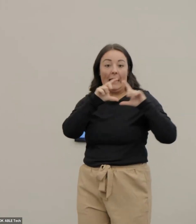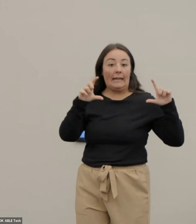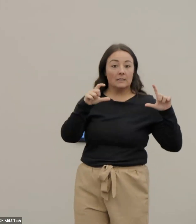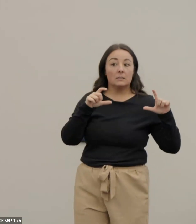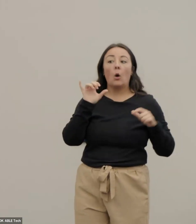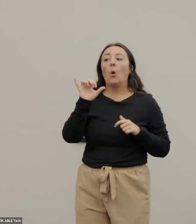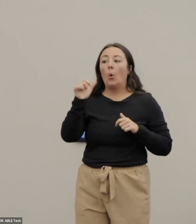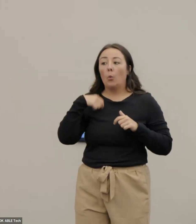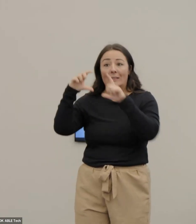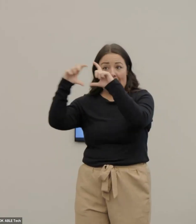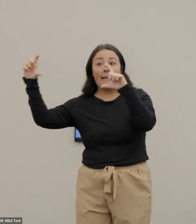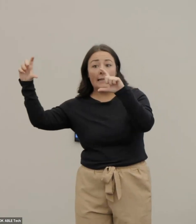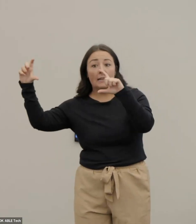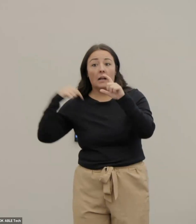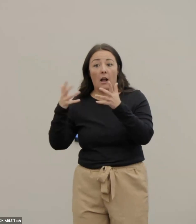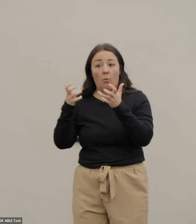more information